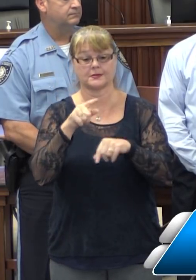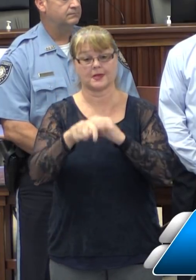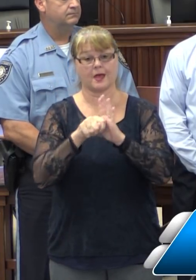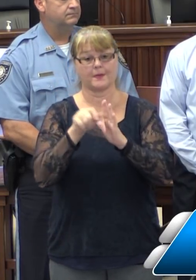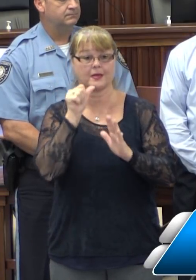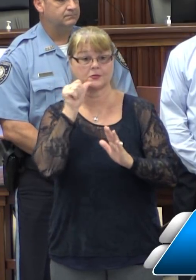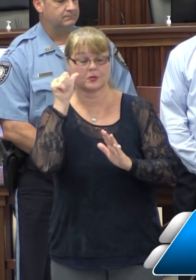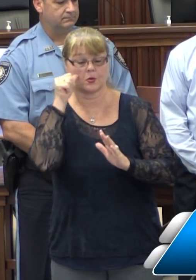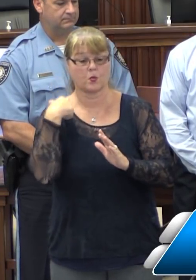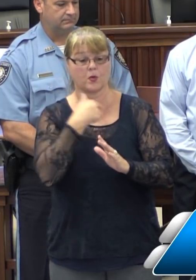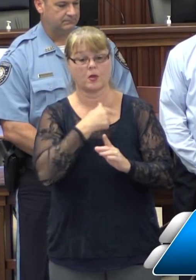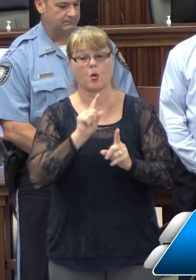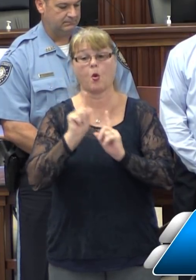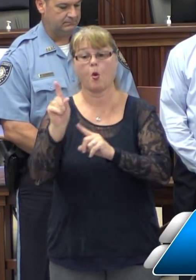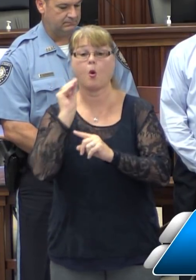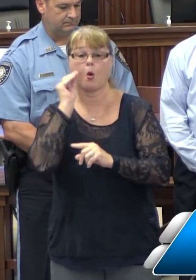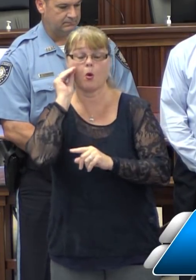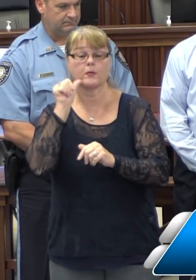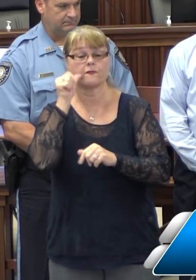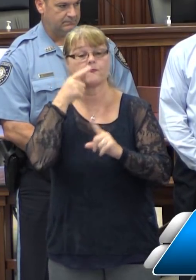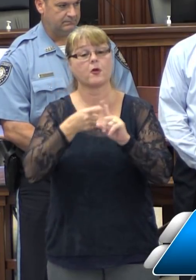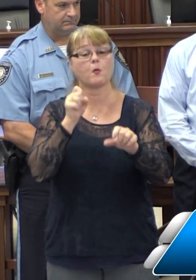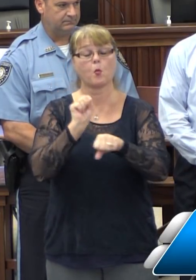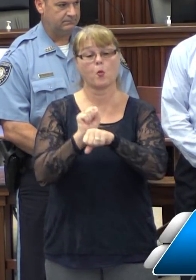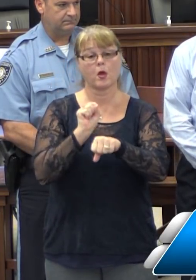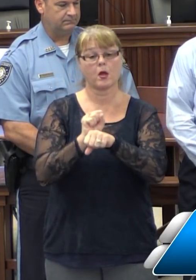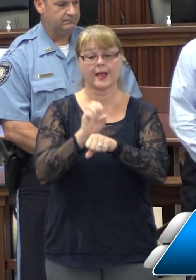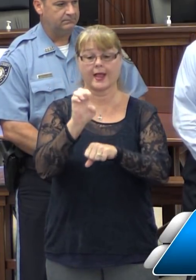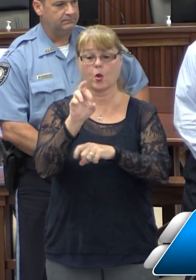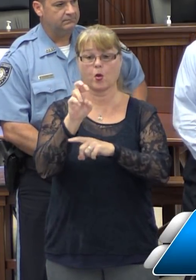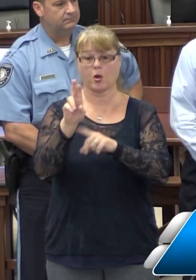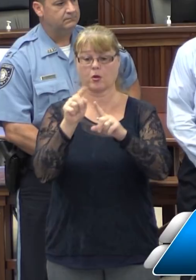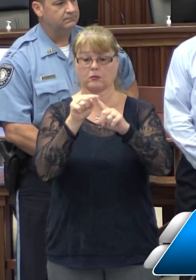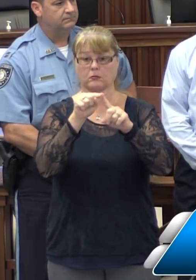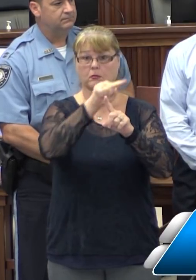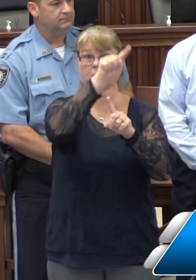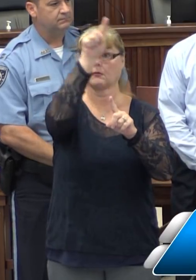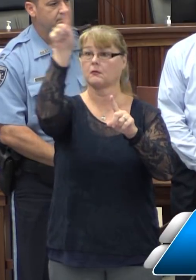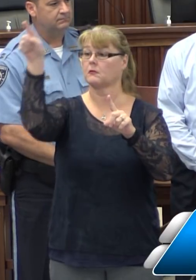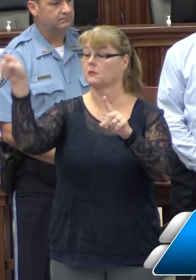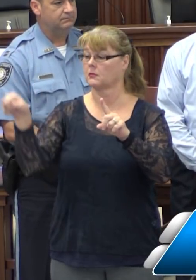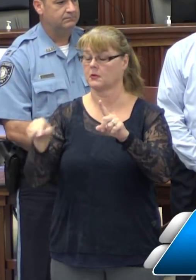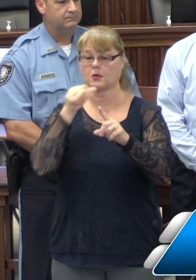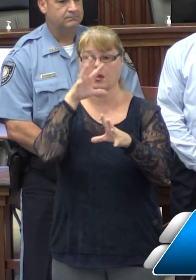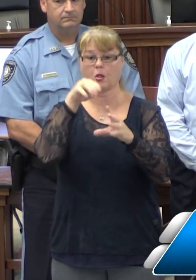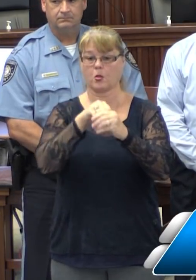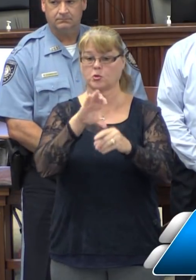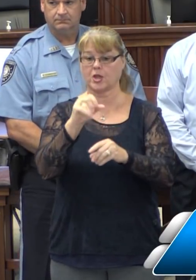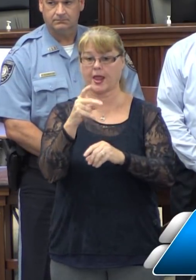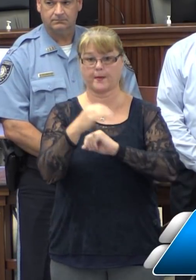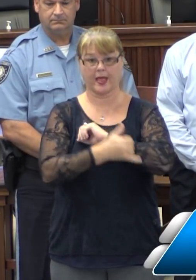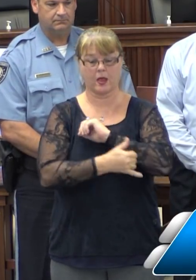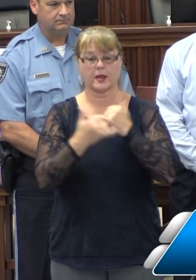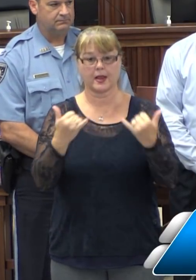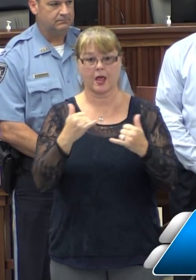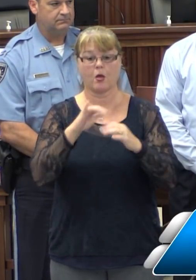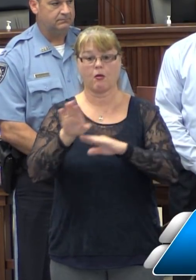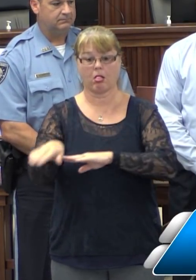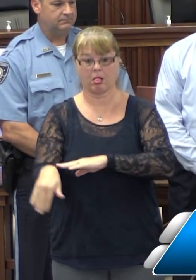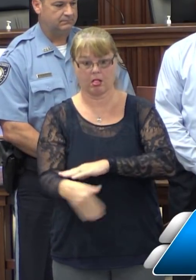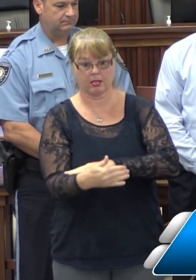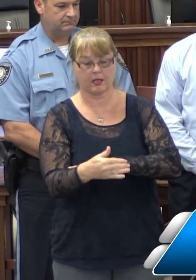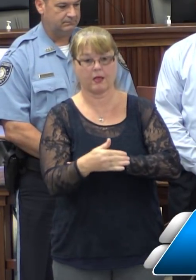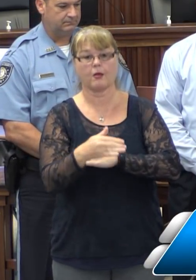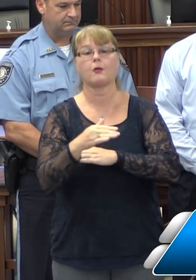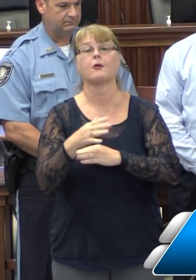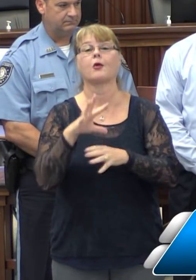went home yesterday from work, the error cone was not including Chatham County. Overnight, it now includes the entire